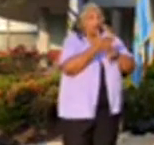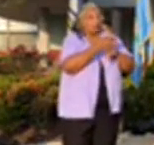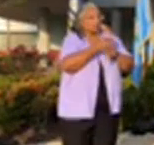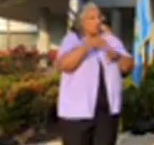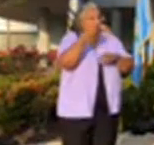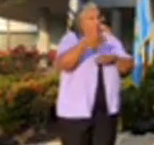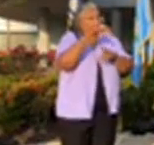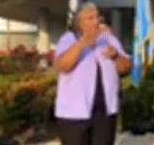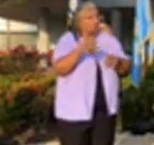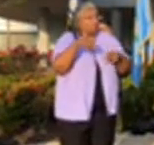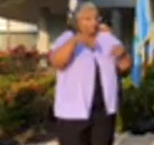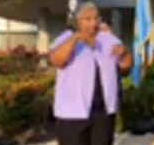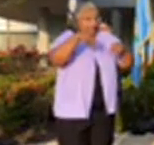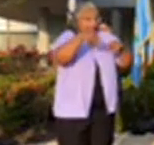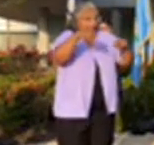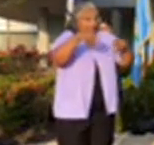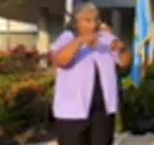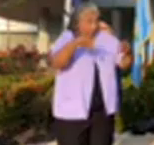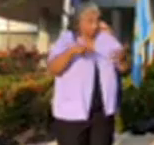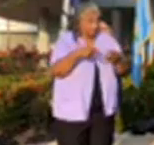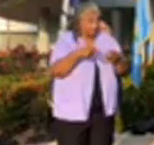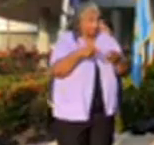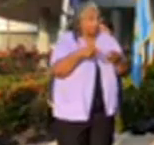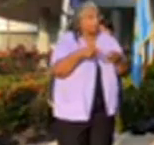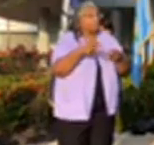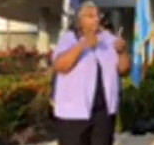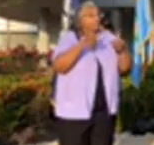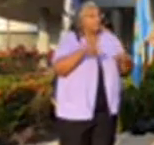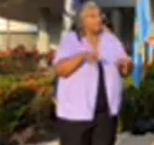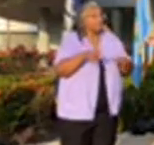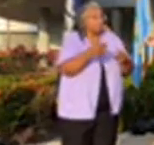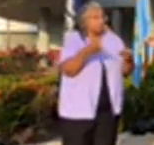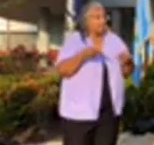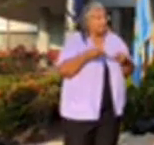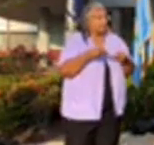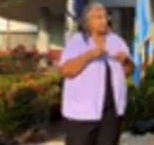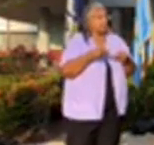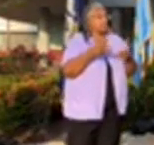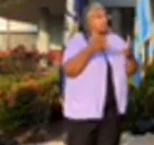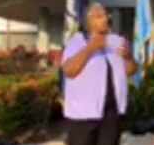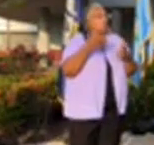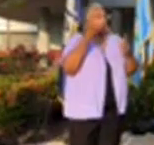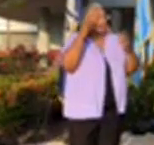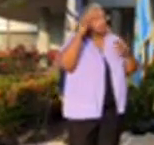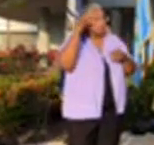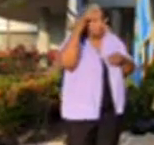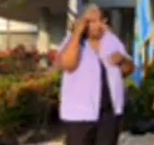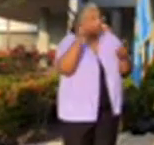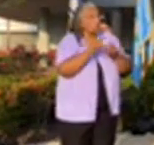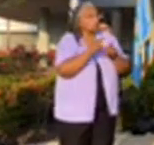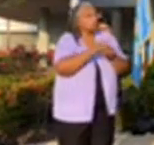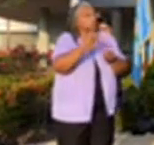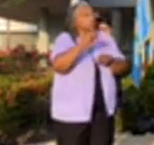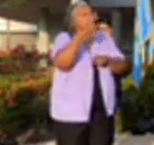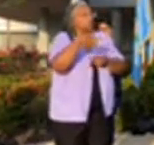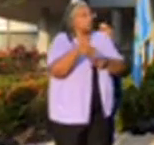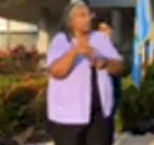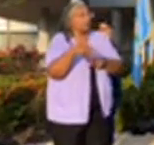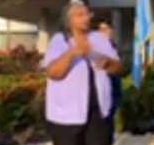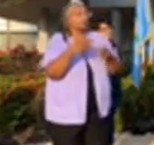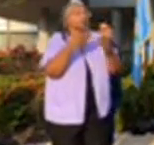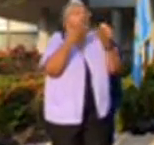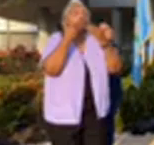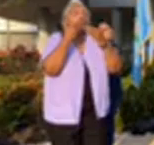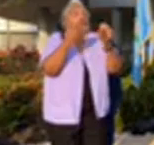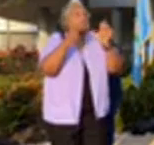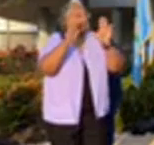this site is a testing site. I want to, Mayor Cantrell and the City of New Orleans and Jefferson Parish, we're just so grateful to